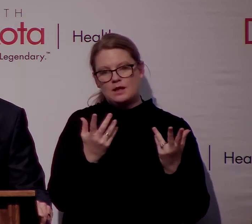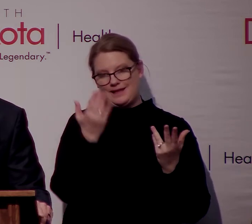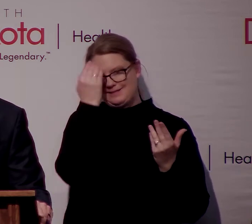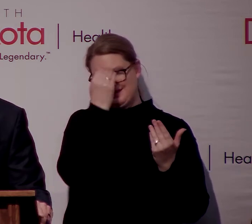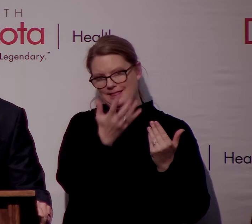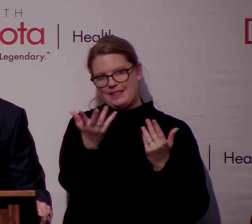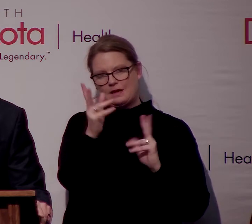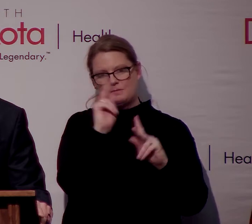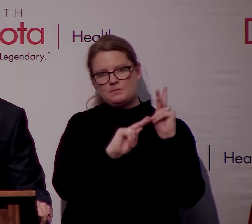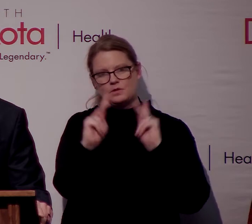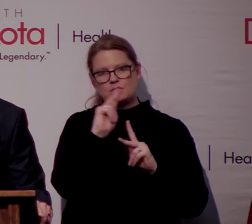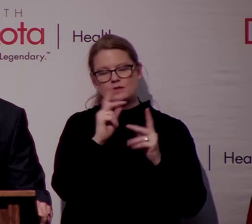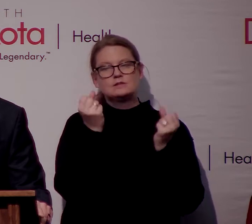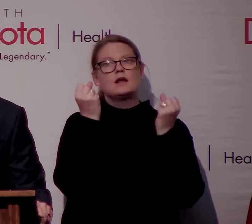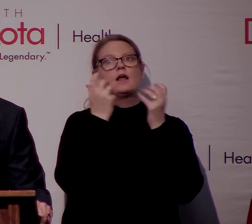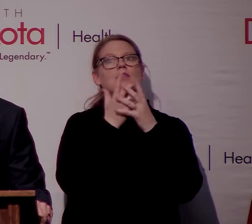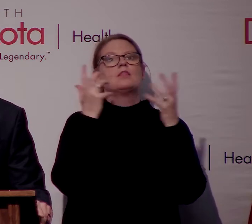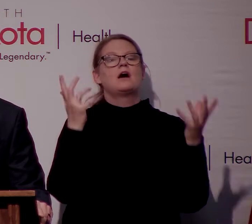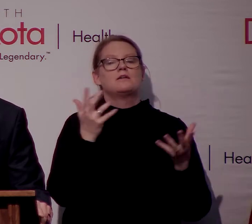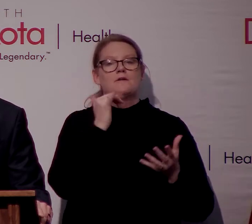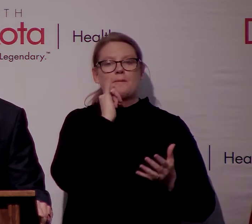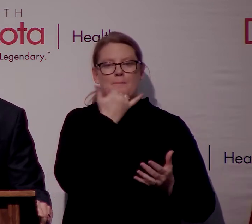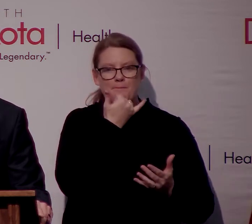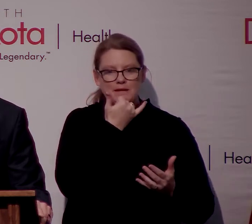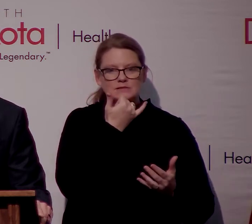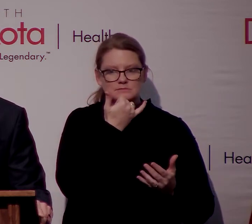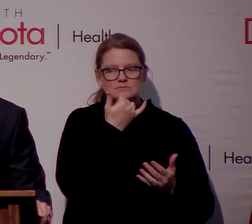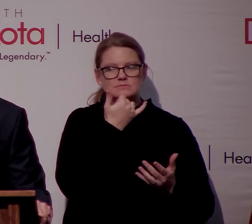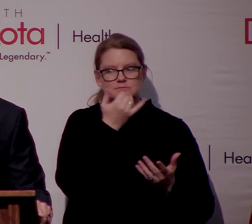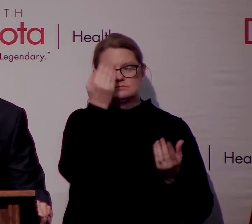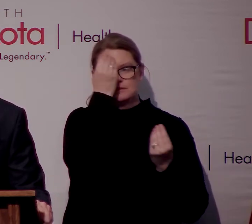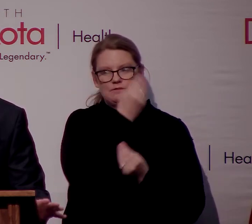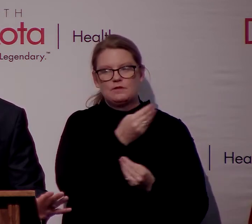there's a lot of misinformation that is out on